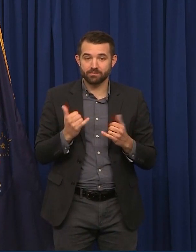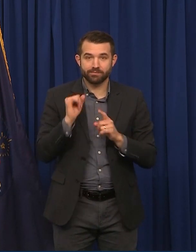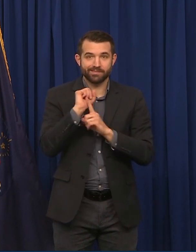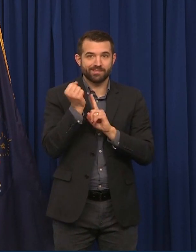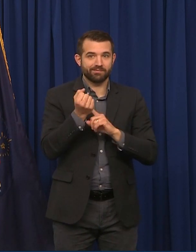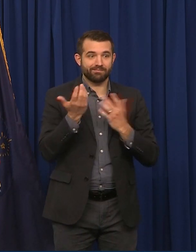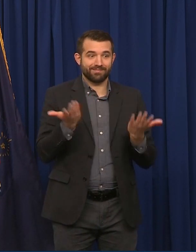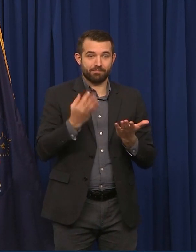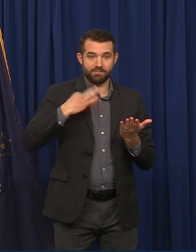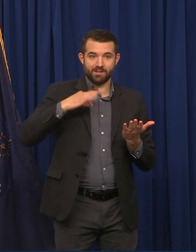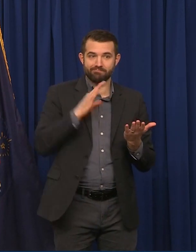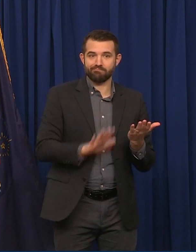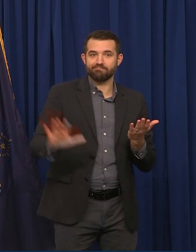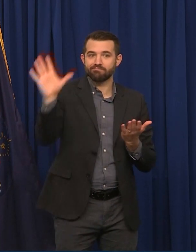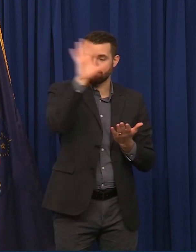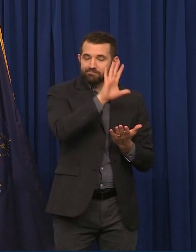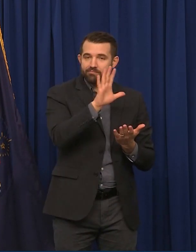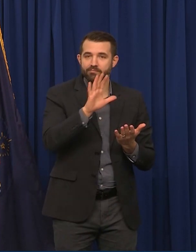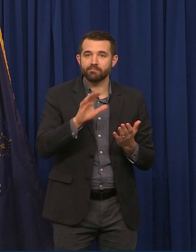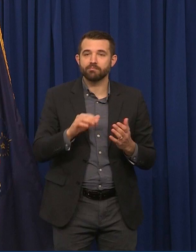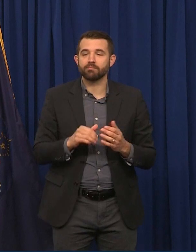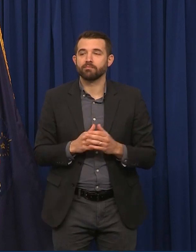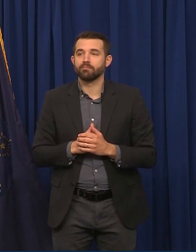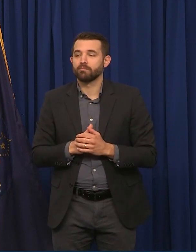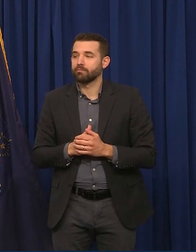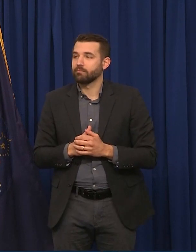I recognize that these are difficult,